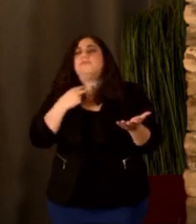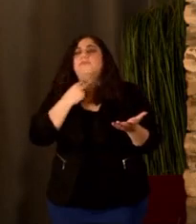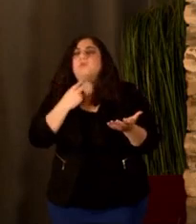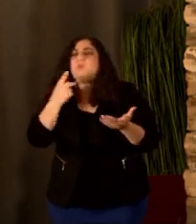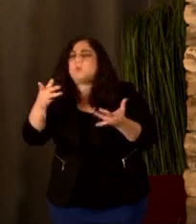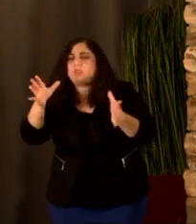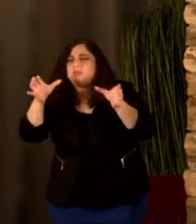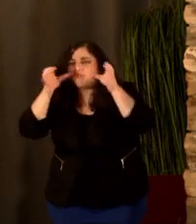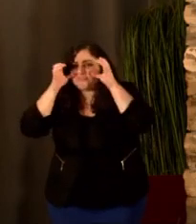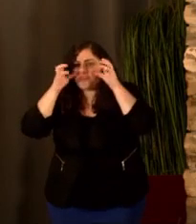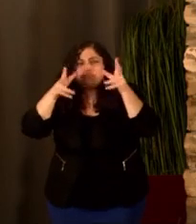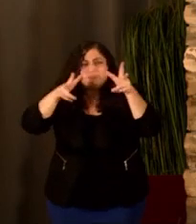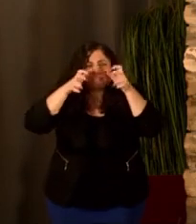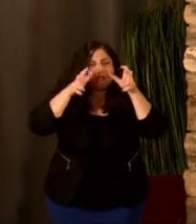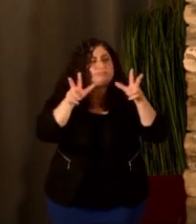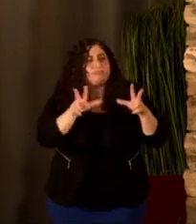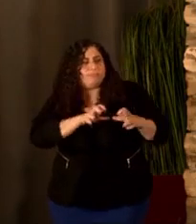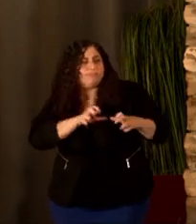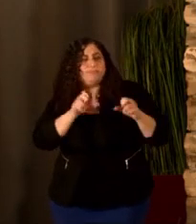backs this proposal.